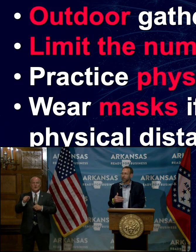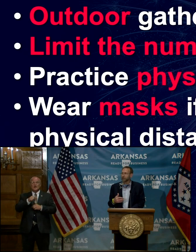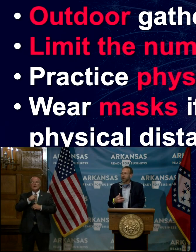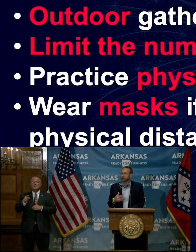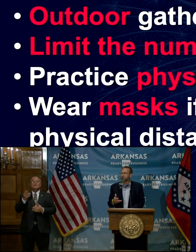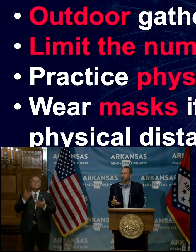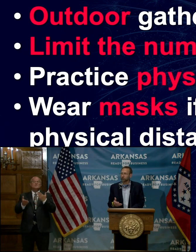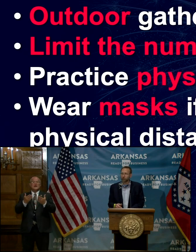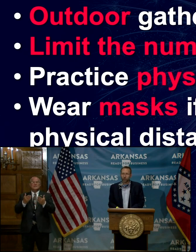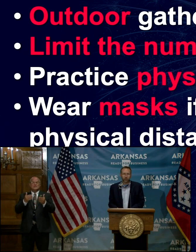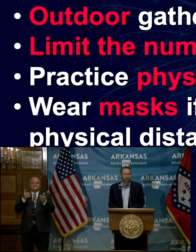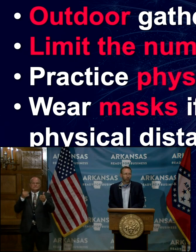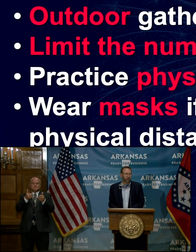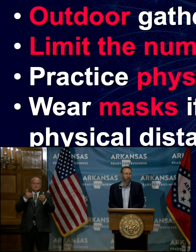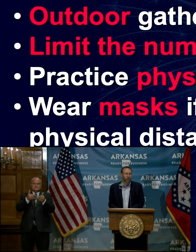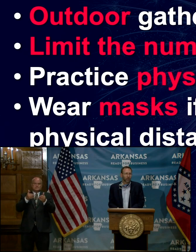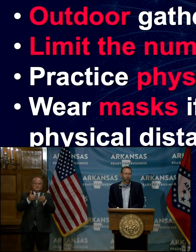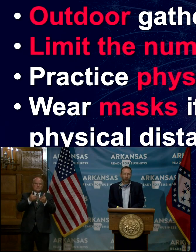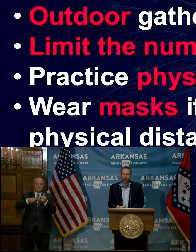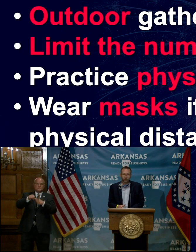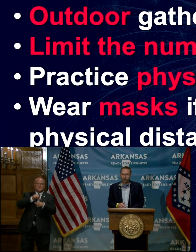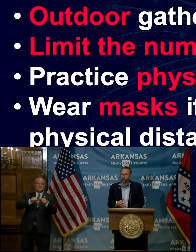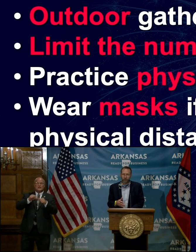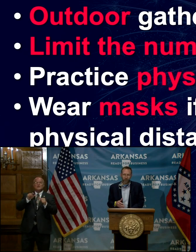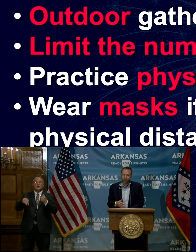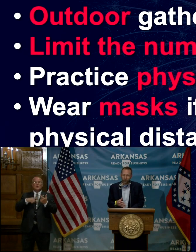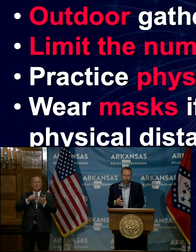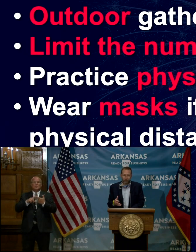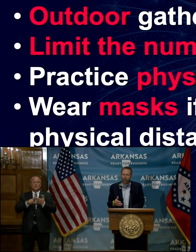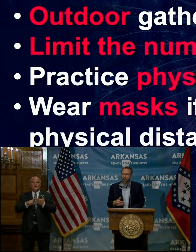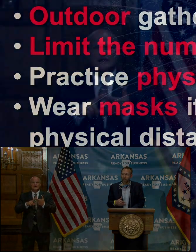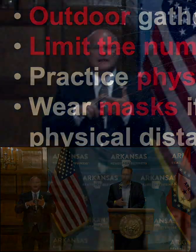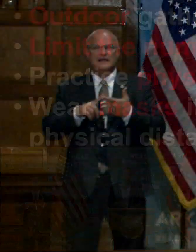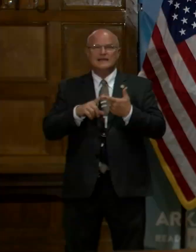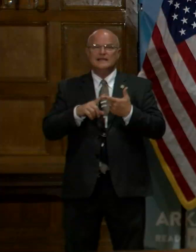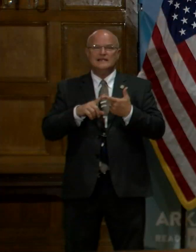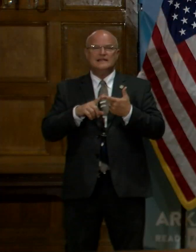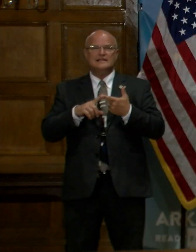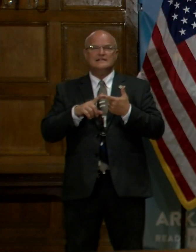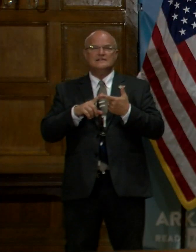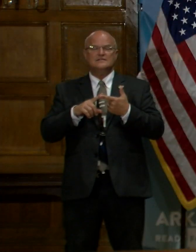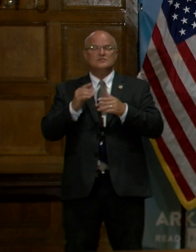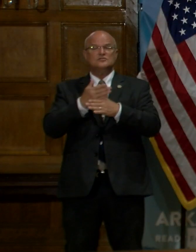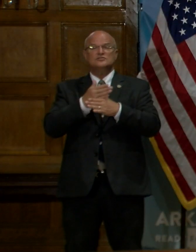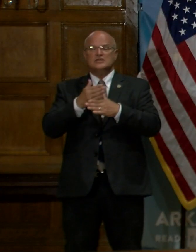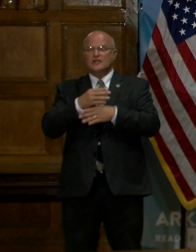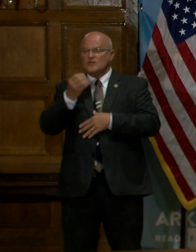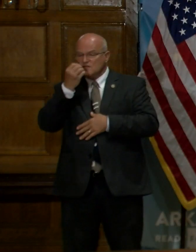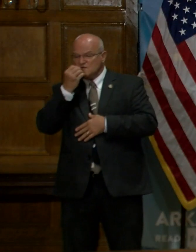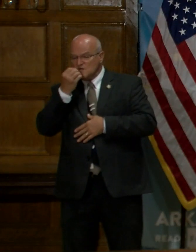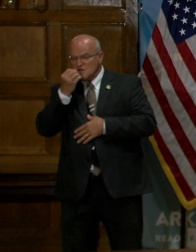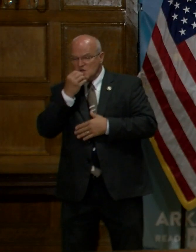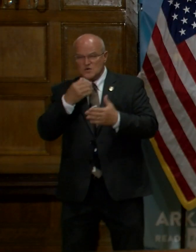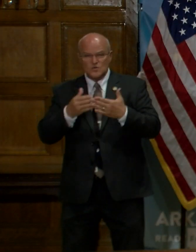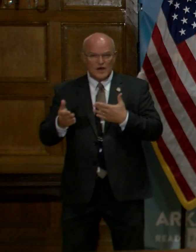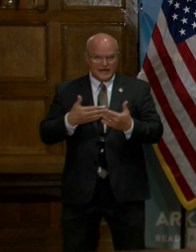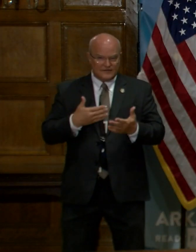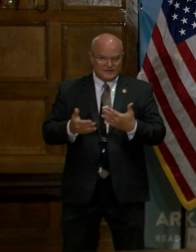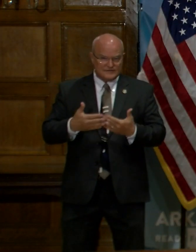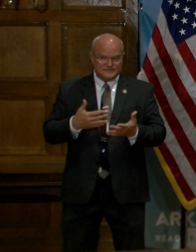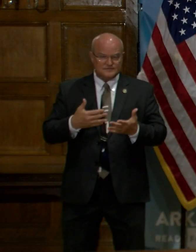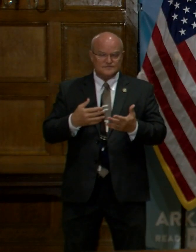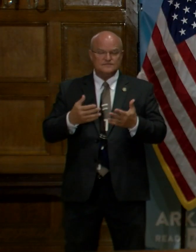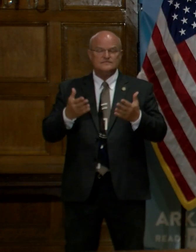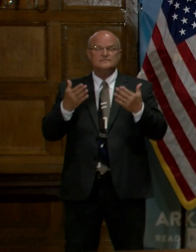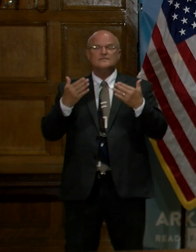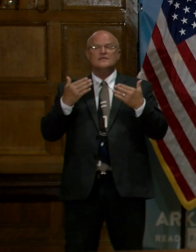you may be coming closer to each other when you're when you're sharing food or whatever.